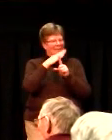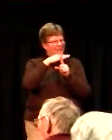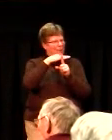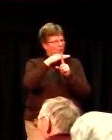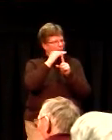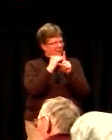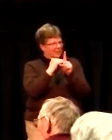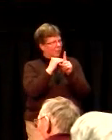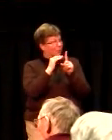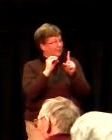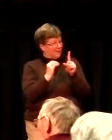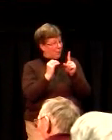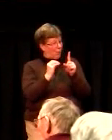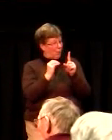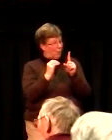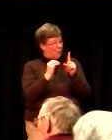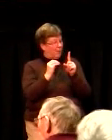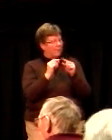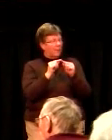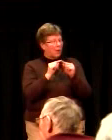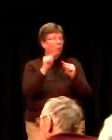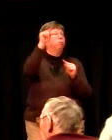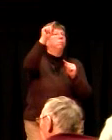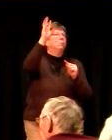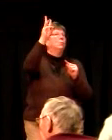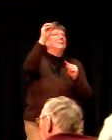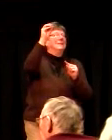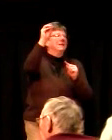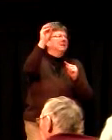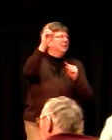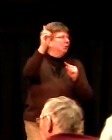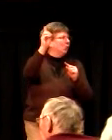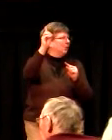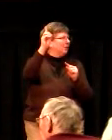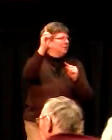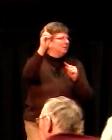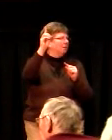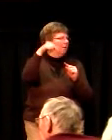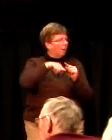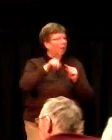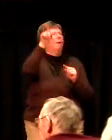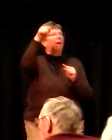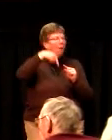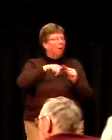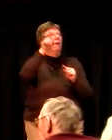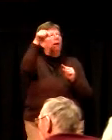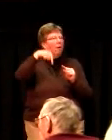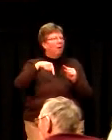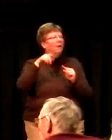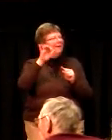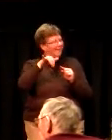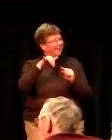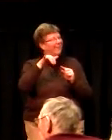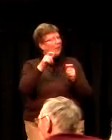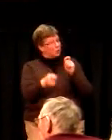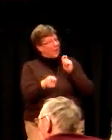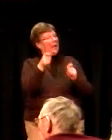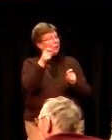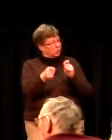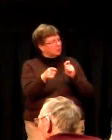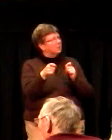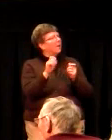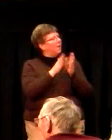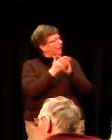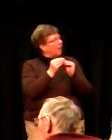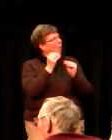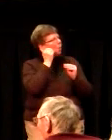to 0, and then 5 days later, 60 degrees last week. Those seem to be getting more common because the jet is allowing those